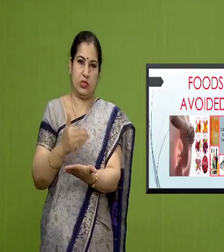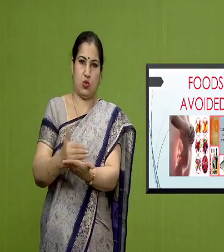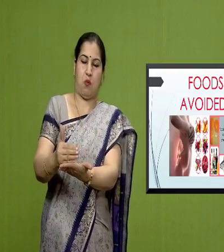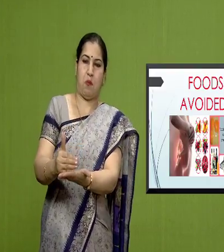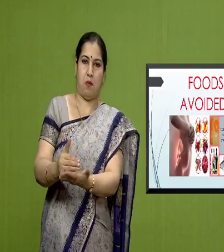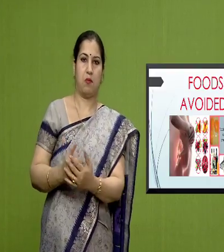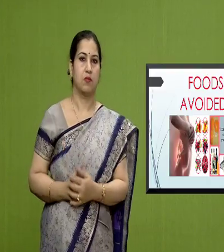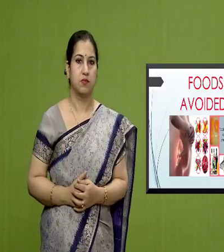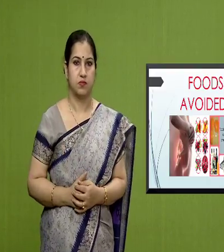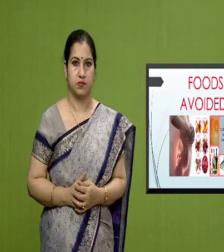avoided.